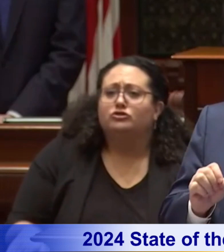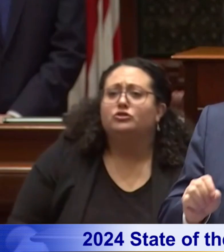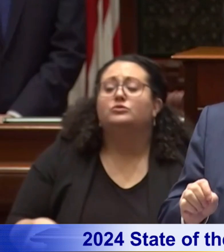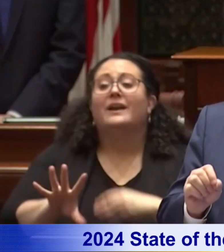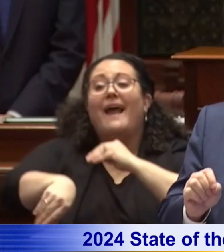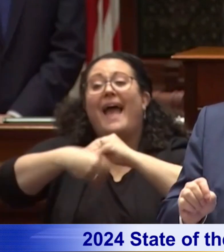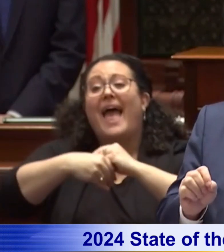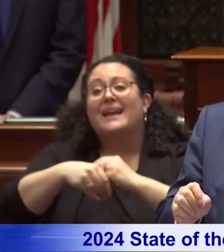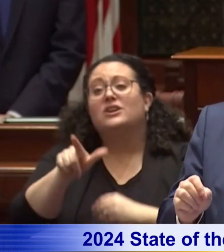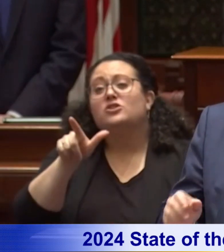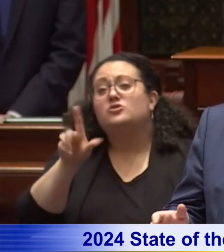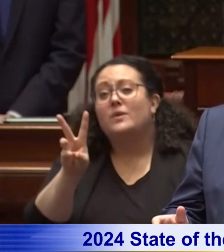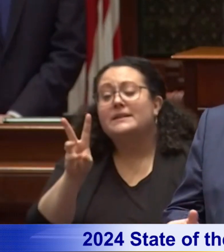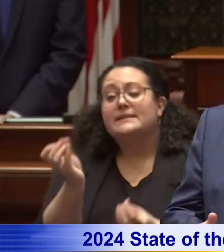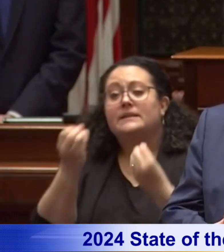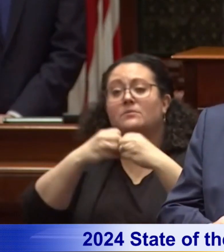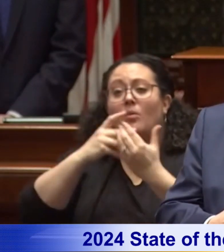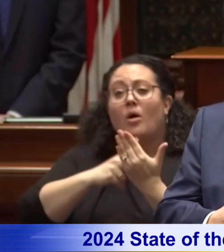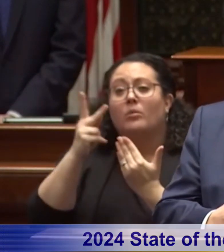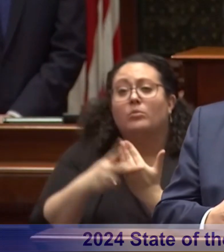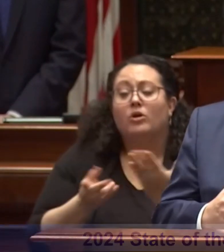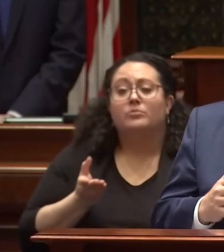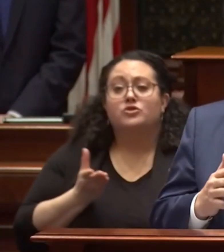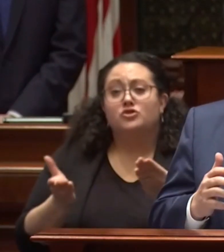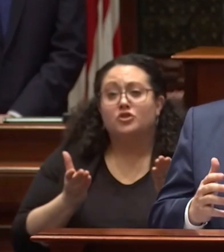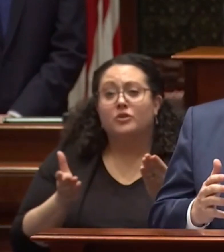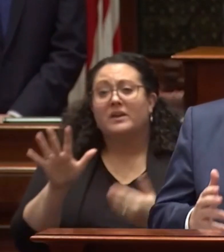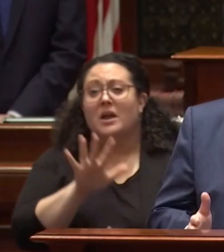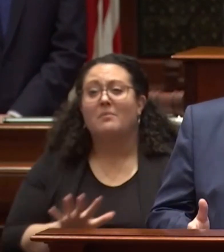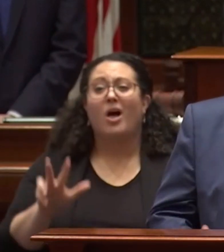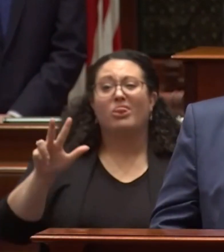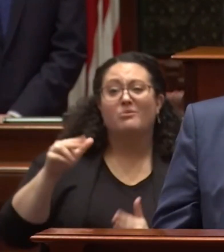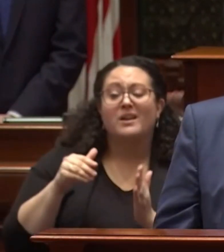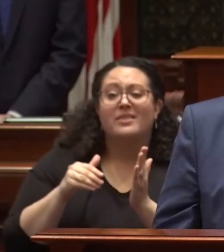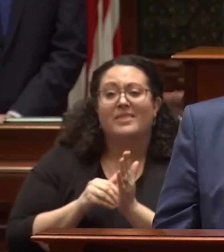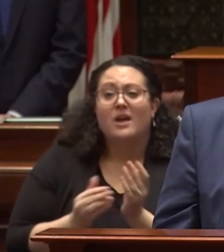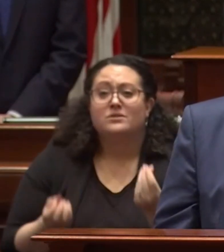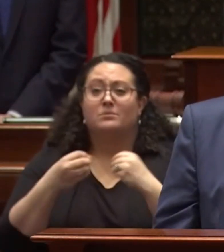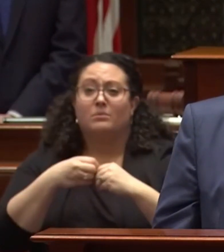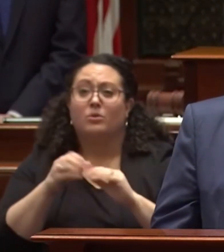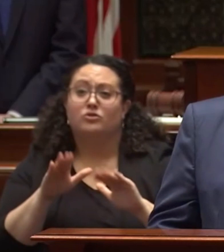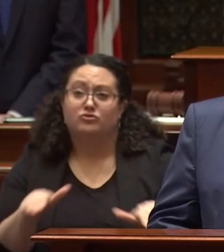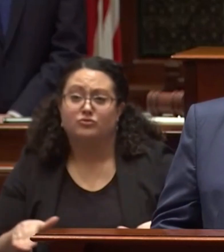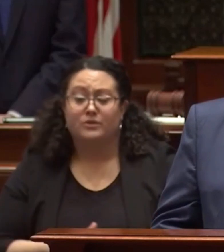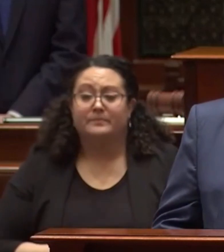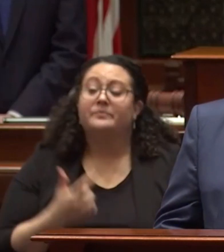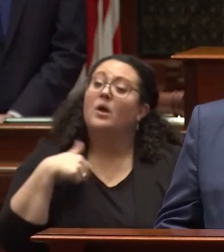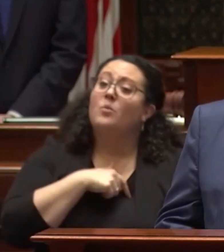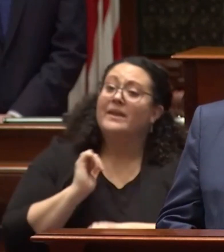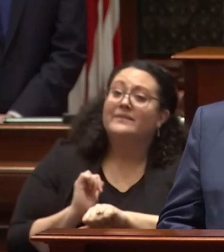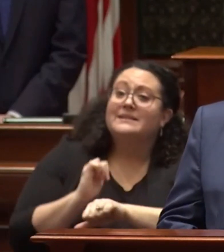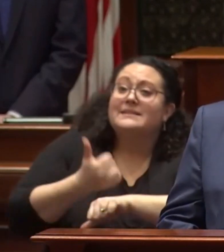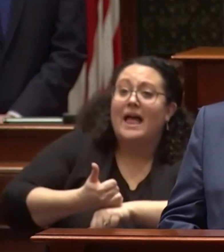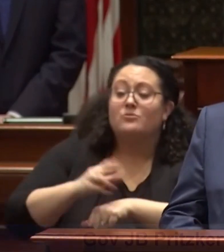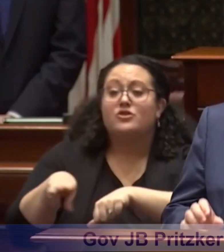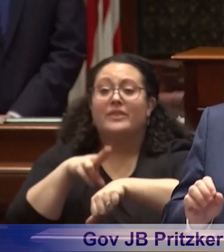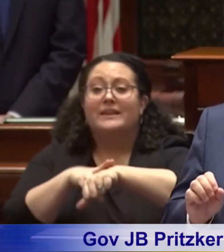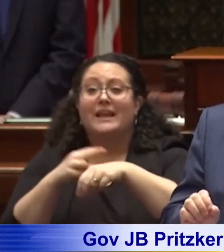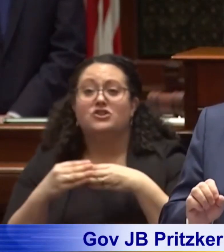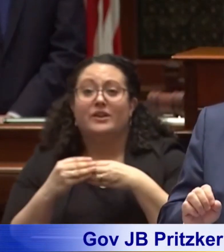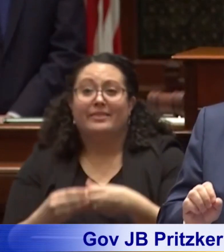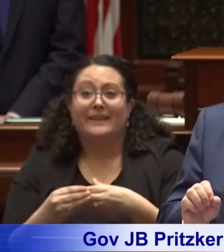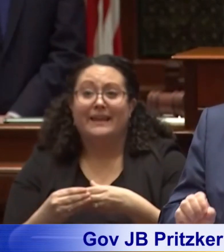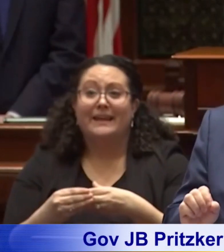by adding 26 more programs serving nearly 3,000 more kids. And we established the